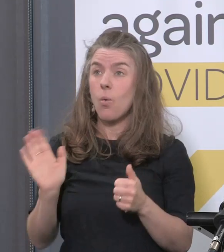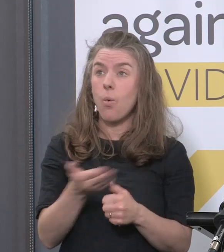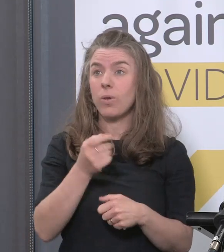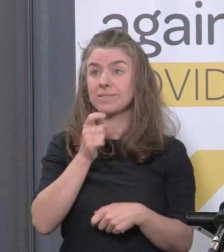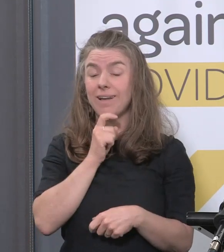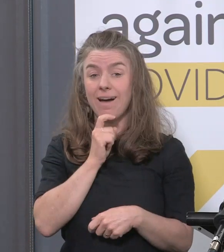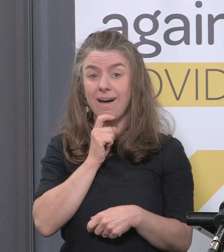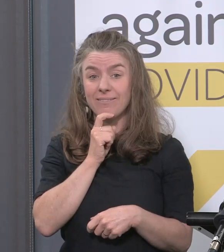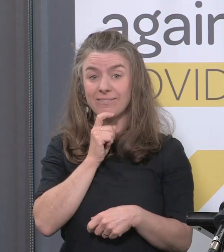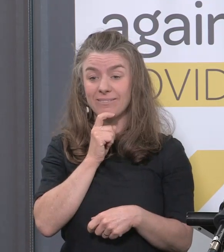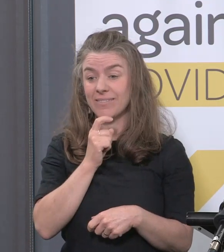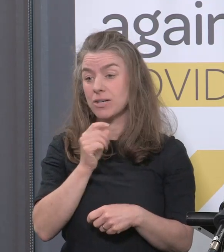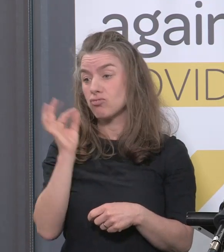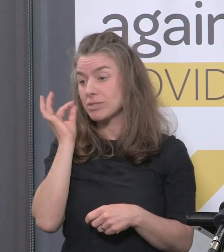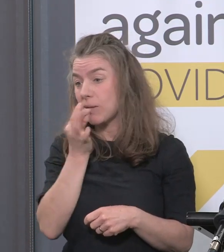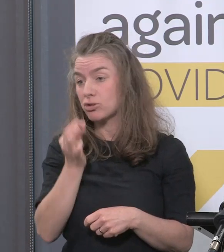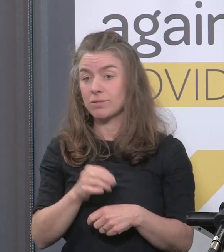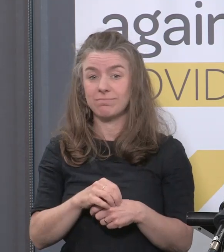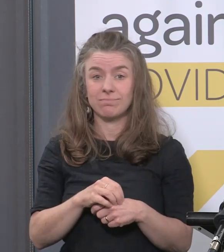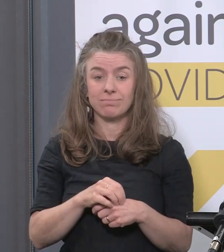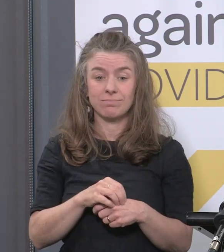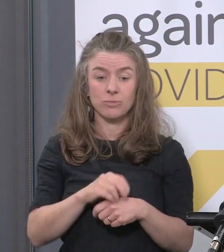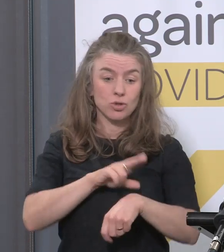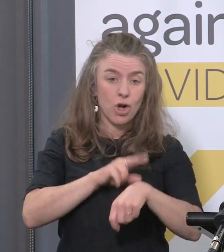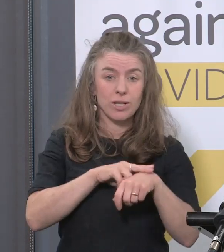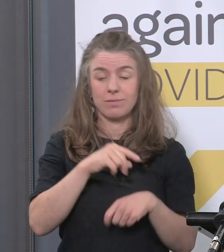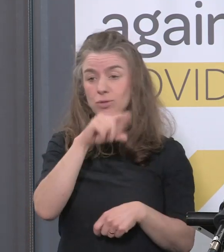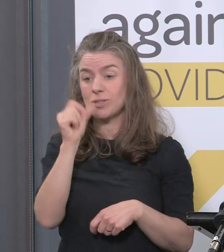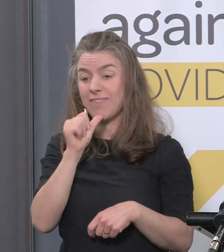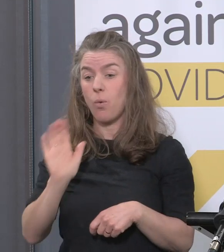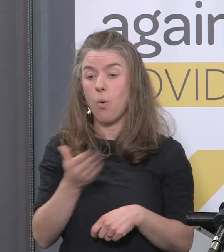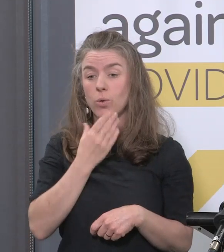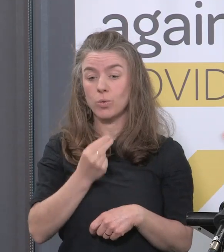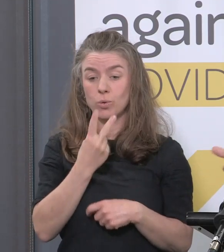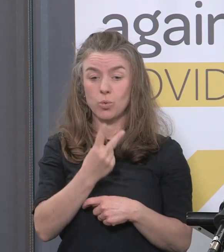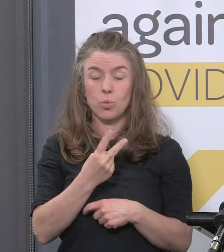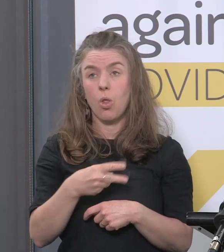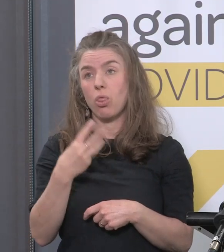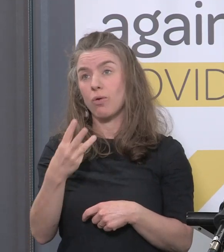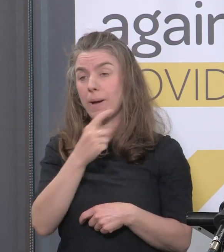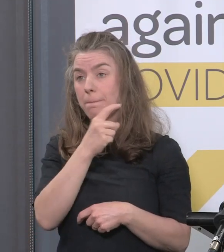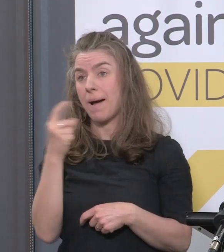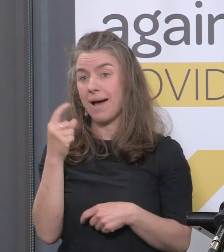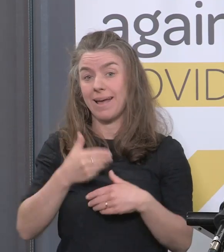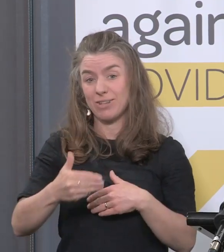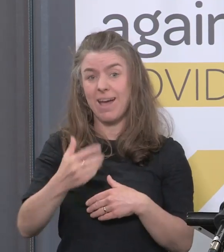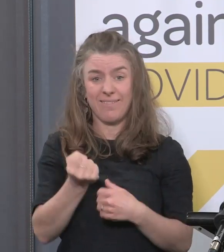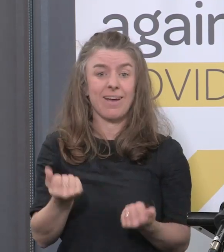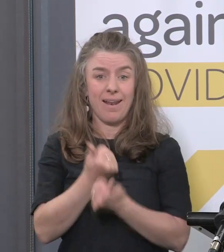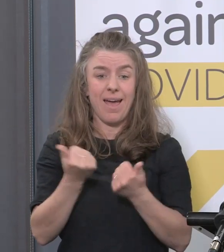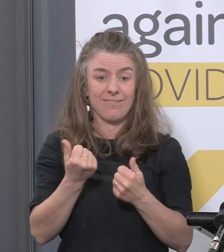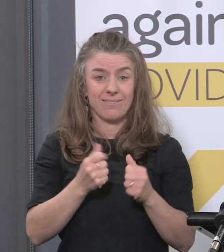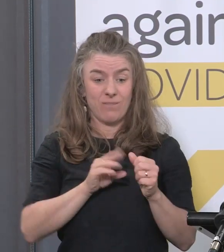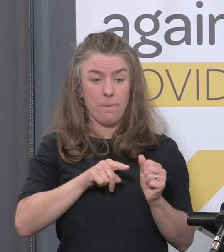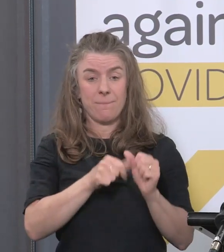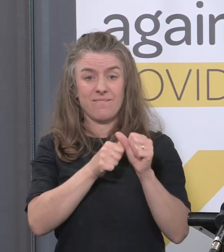includes non-clinical employees, even if they were all using 2 or 3 masks a day, we have enough production for that, and we have the 18